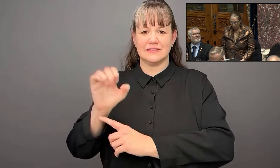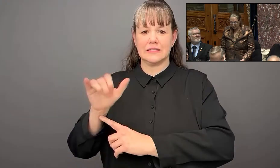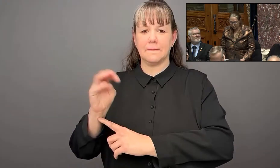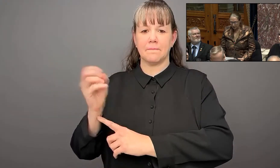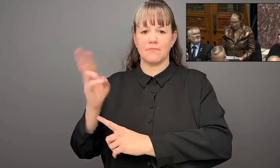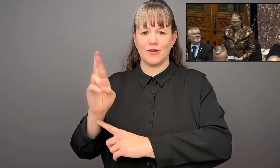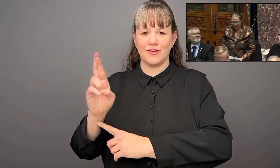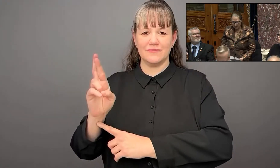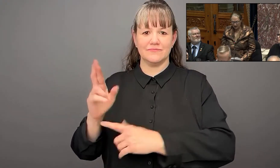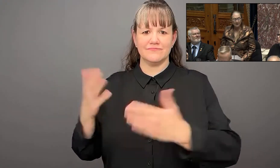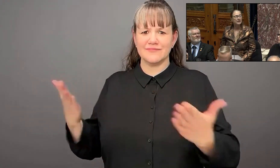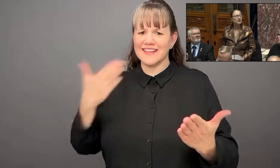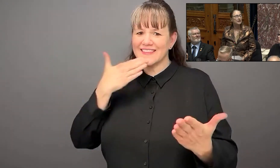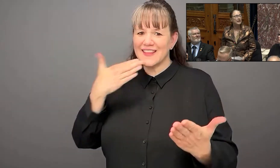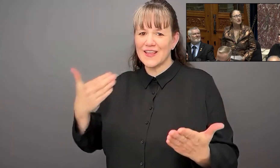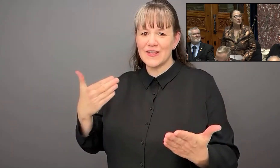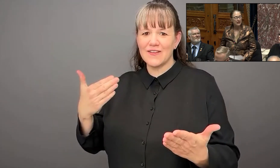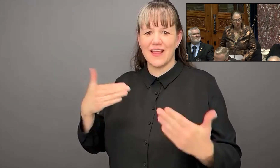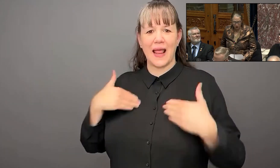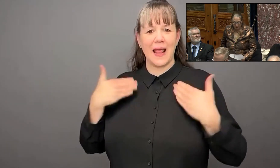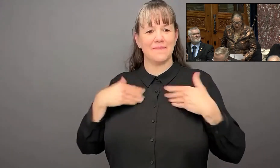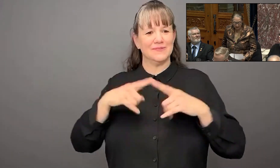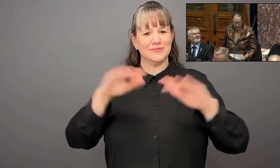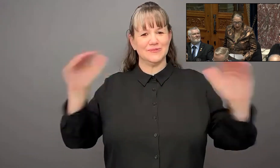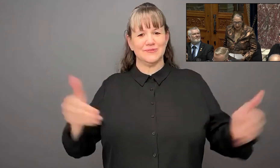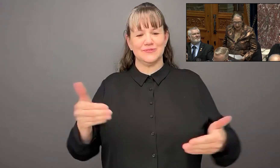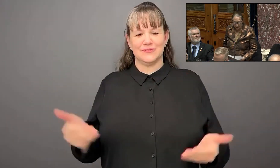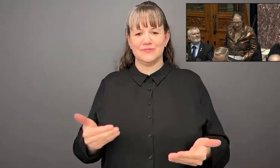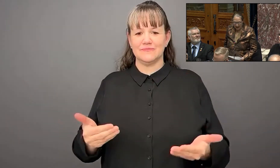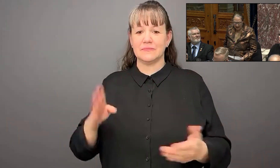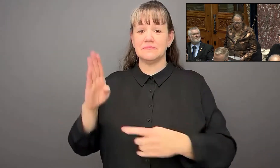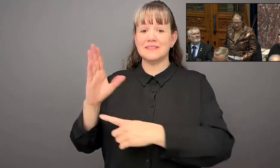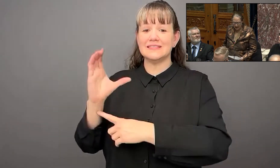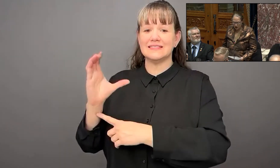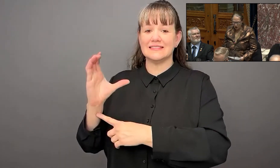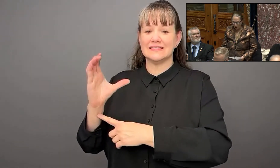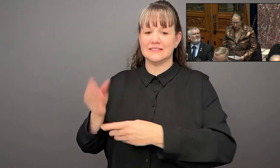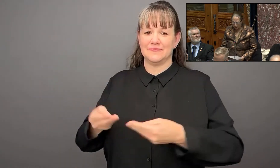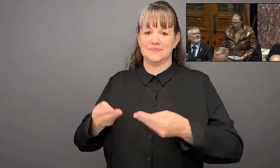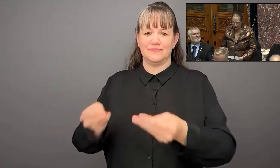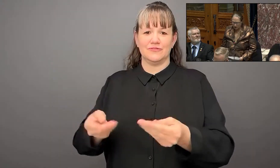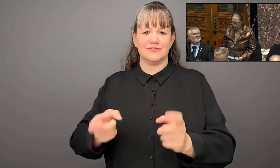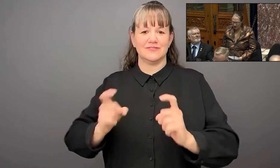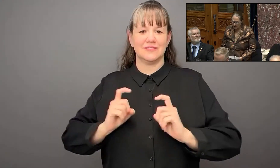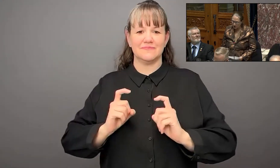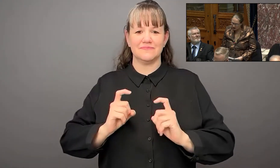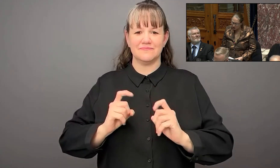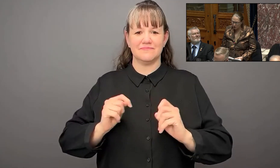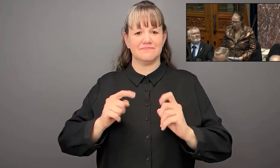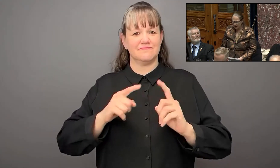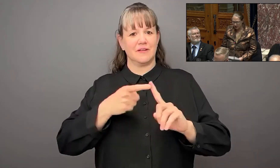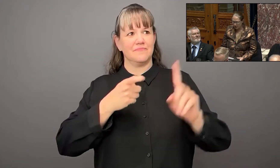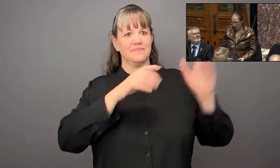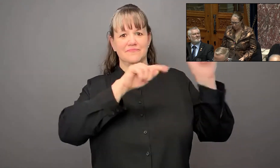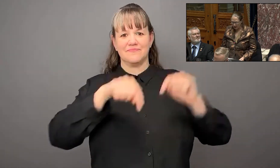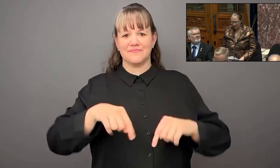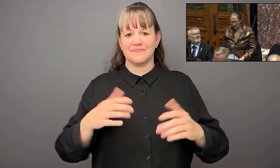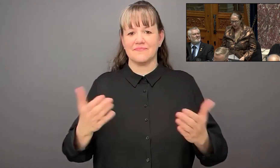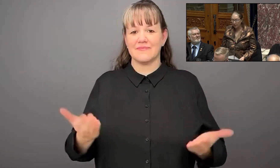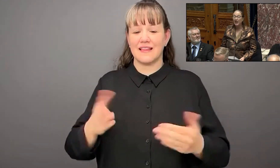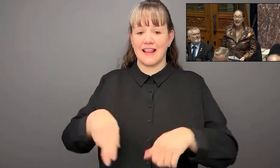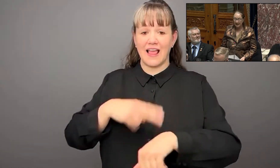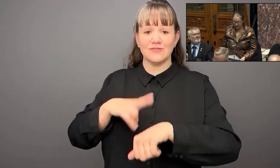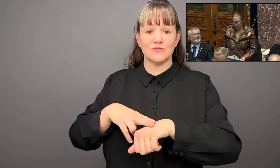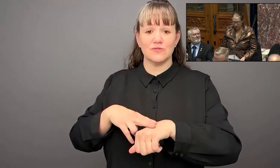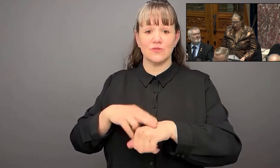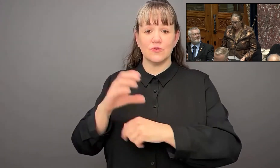been referenced, from the BC Transplant to the legislature today. And as National Organ and Tissue Donation Awareness